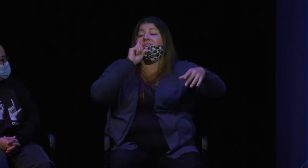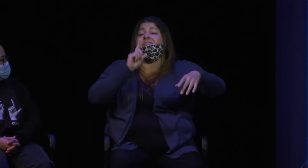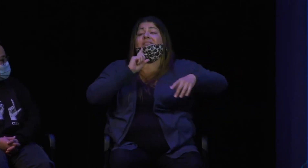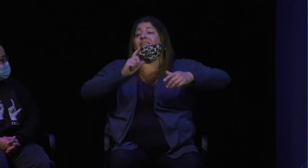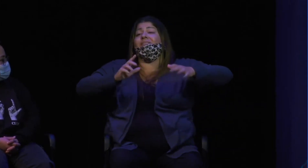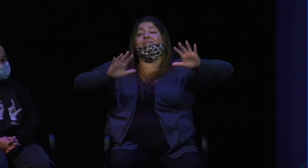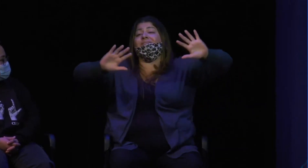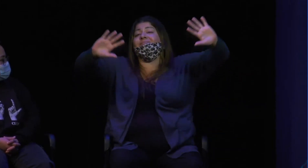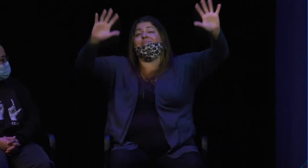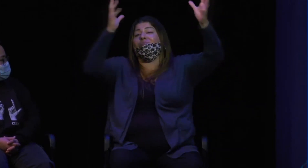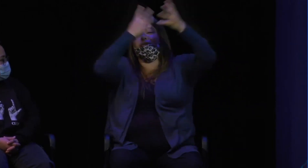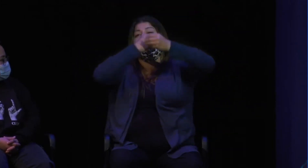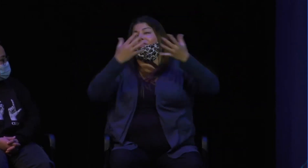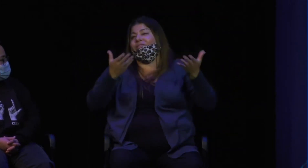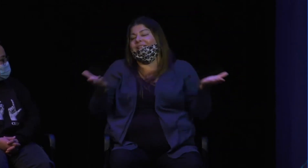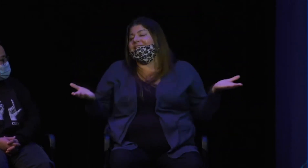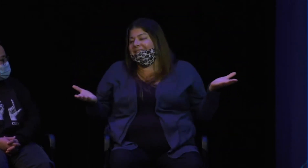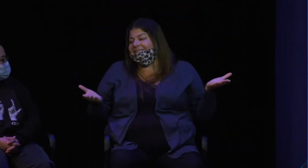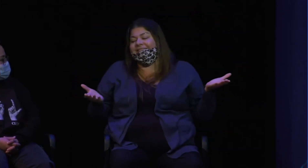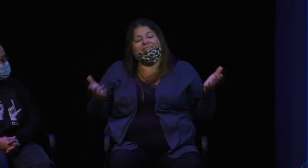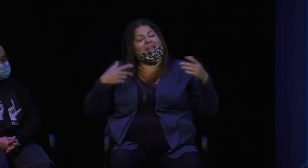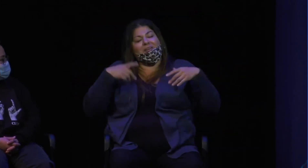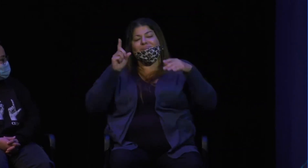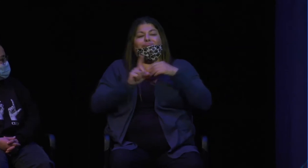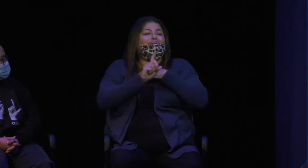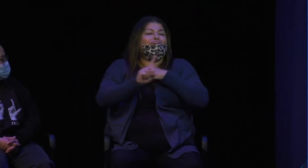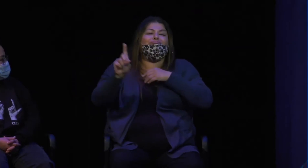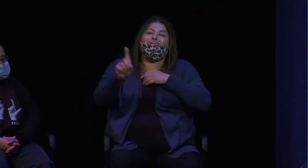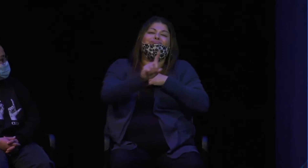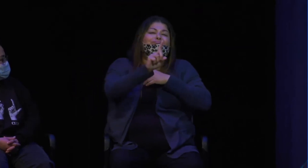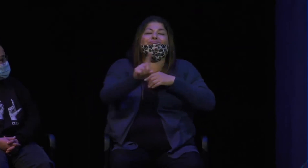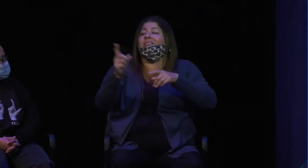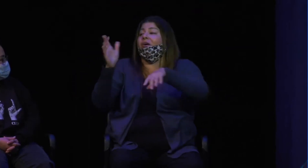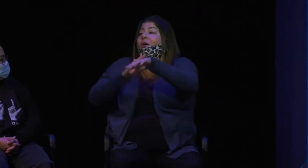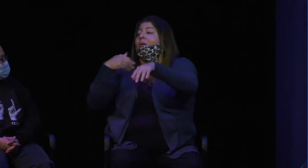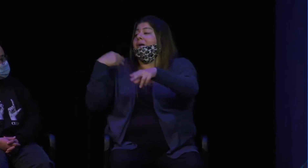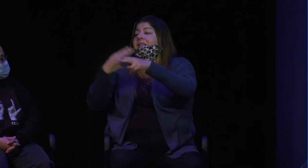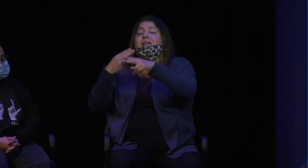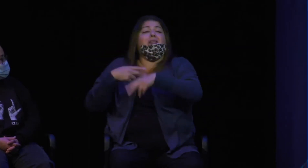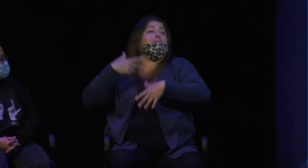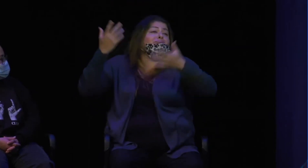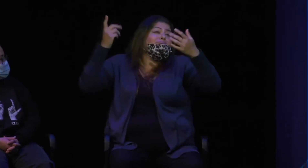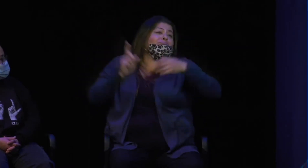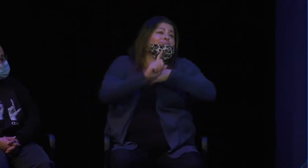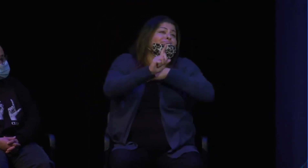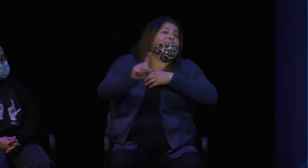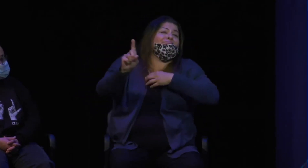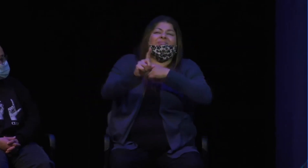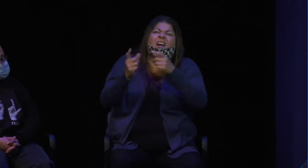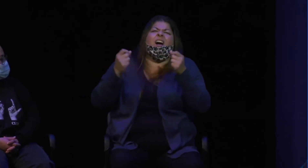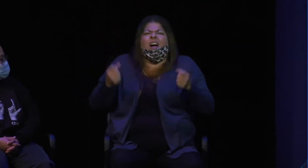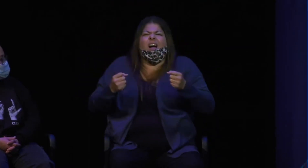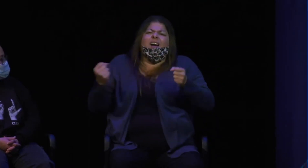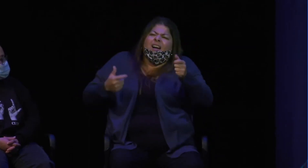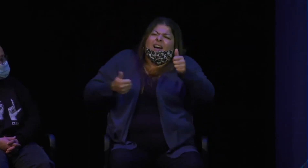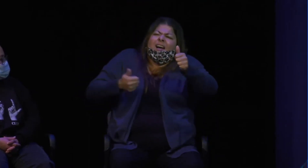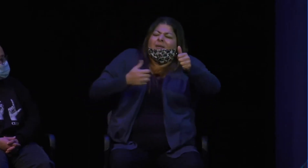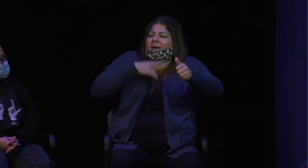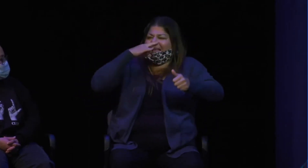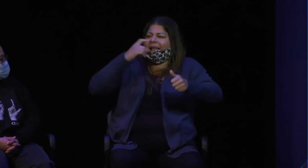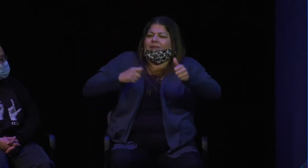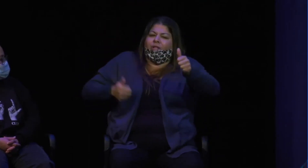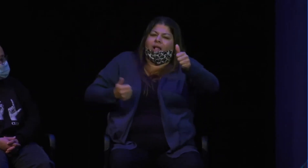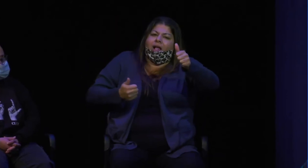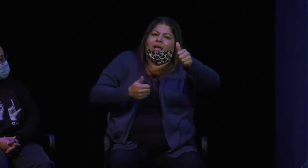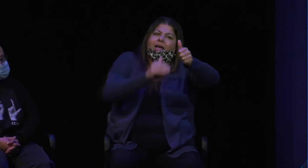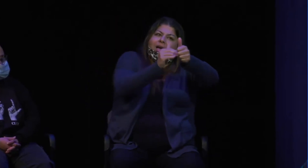it's a nice position to be in. When I want to, I can remove those, and I'm completely deaf. So, you know, I can be out